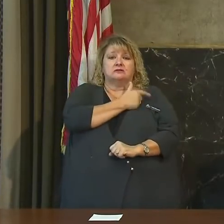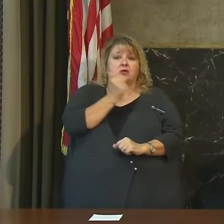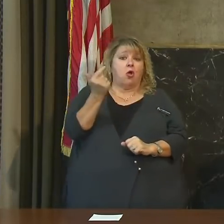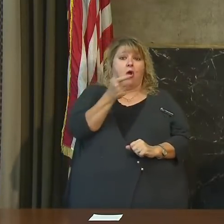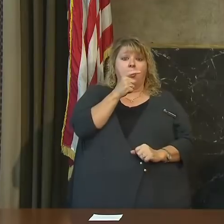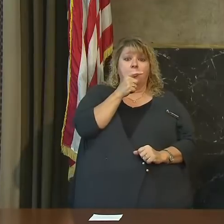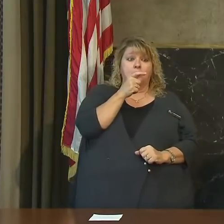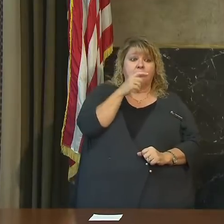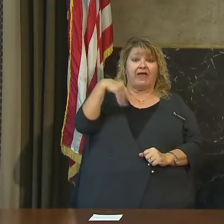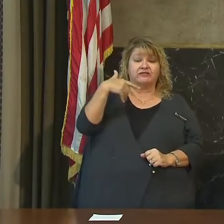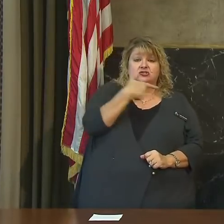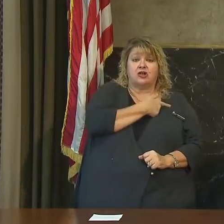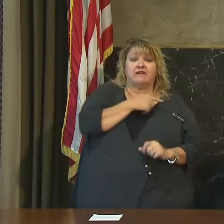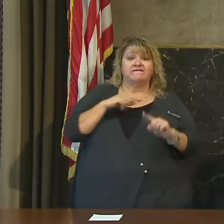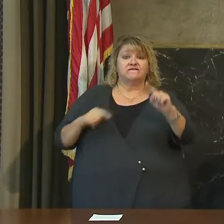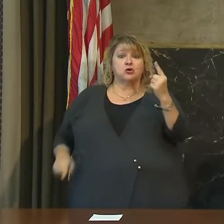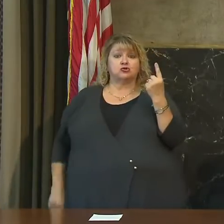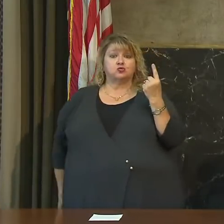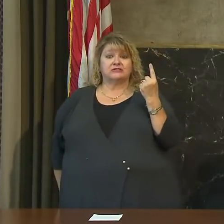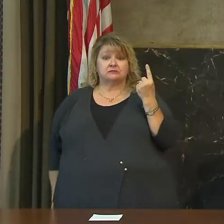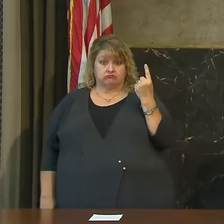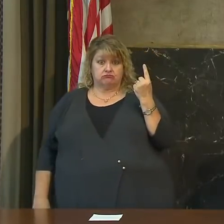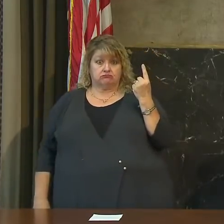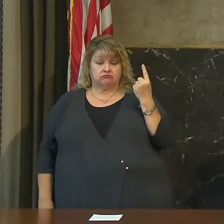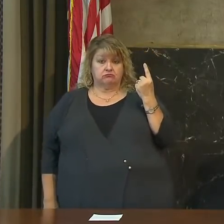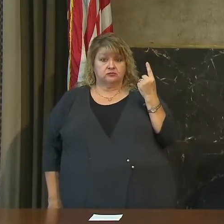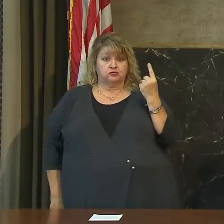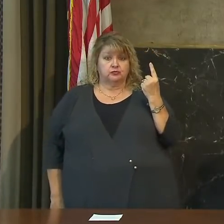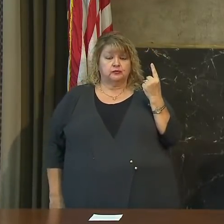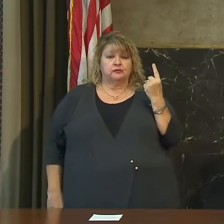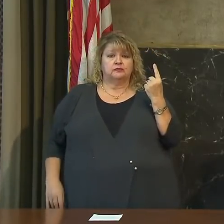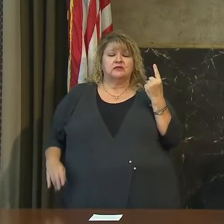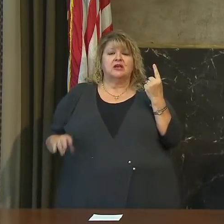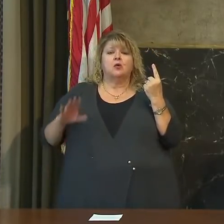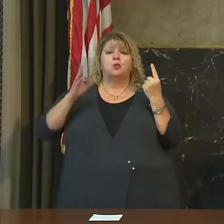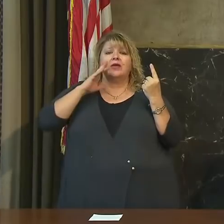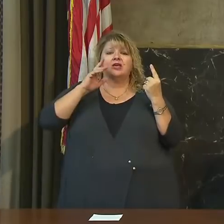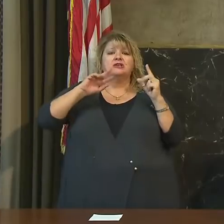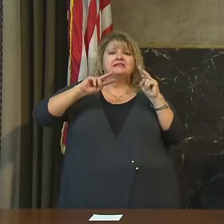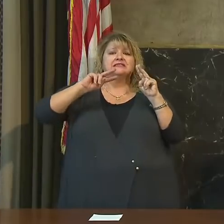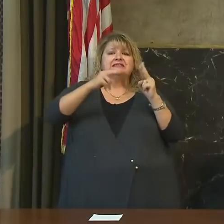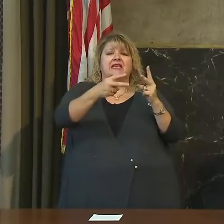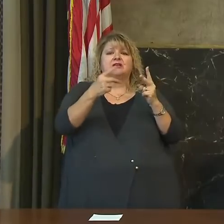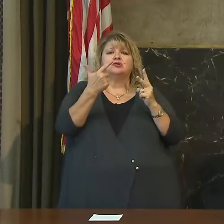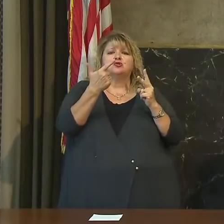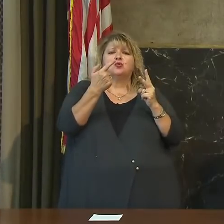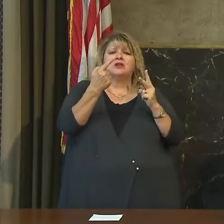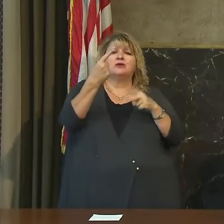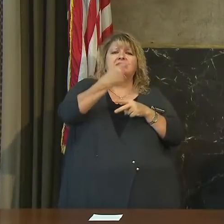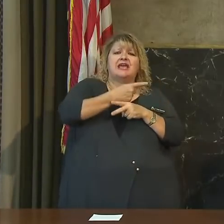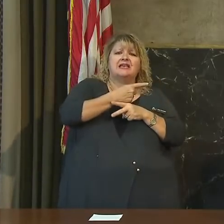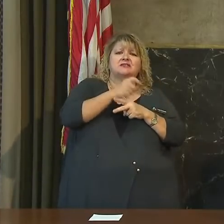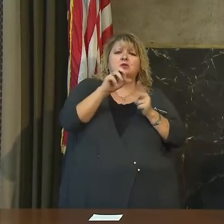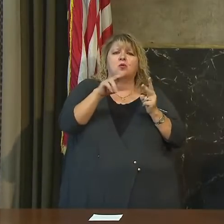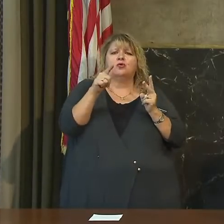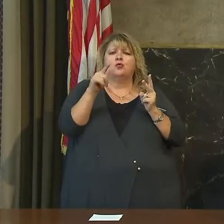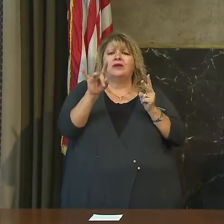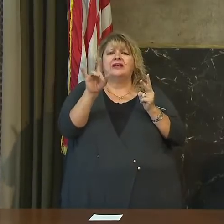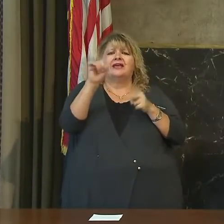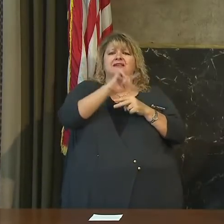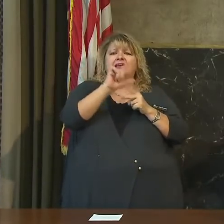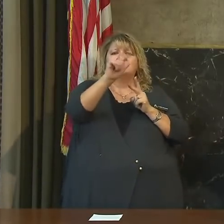yet, if they got the first shot today, they're getting the second shot either 21 or 28 days